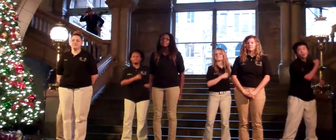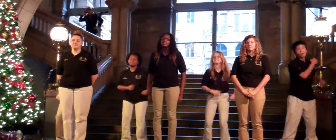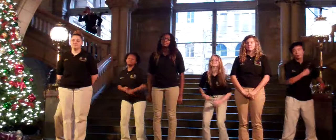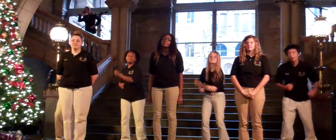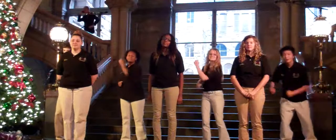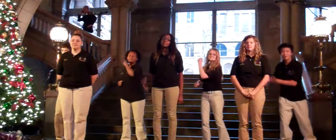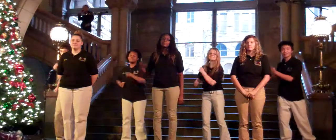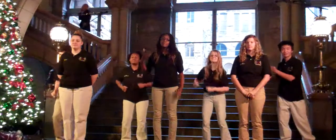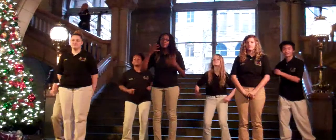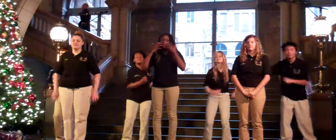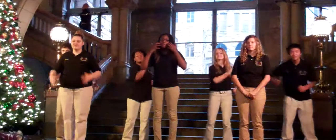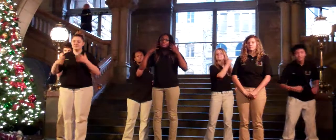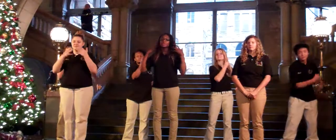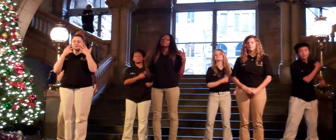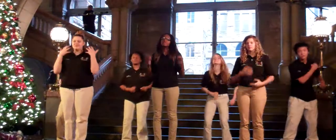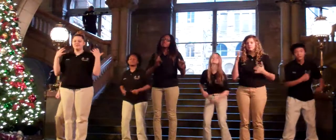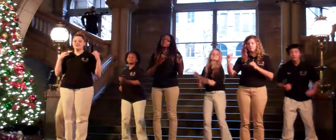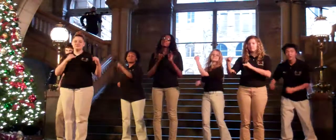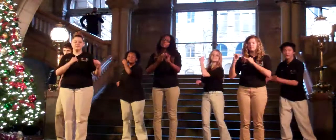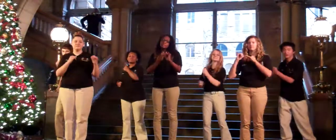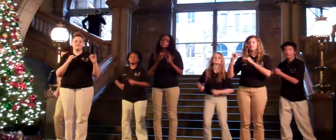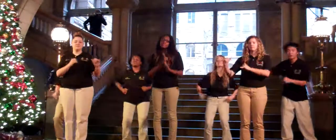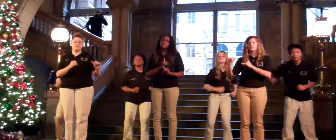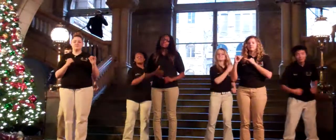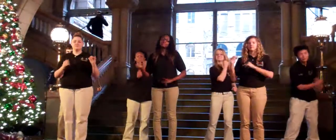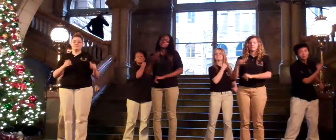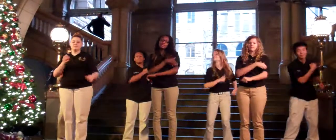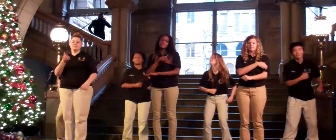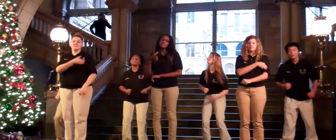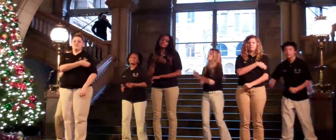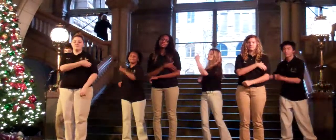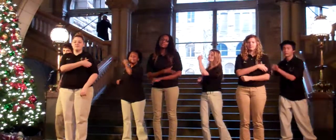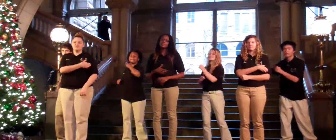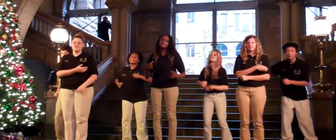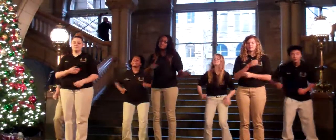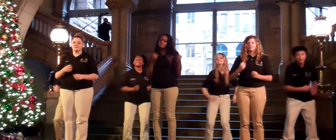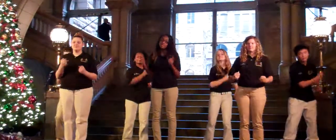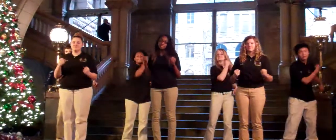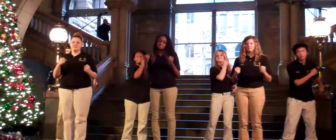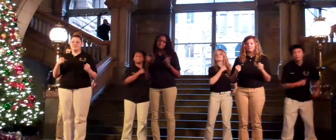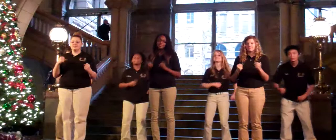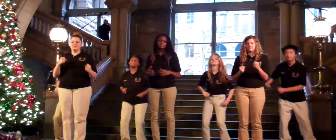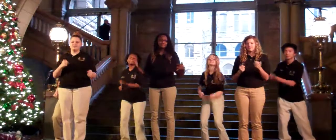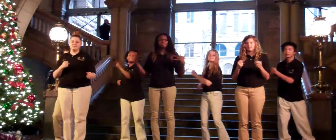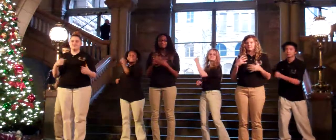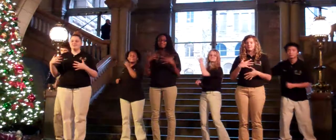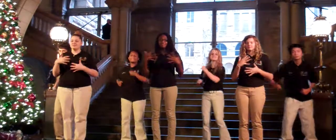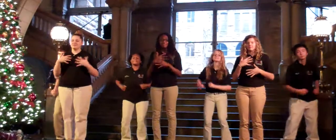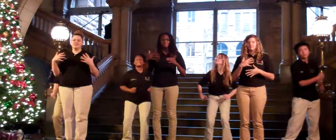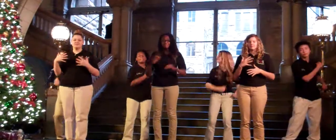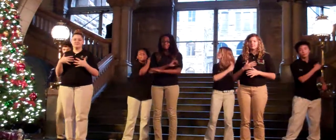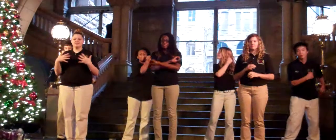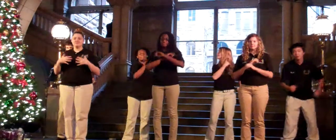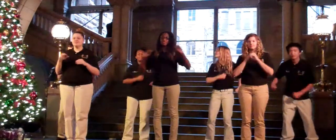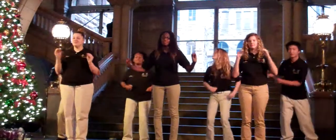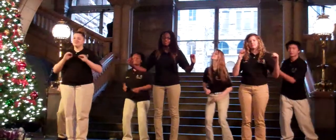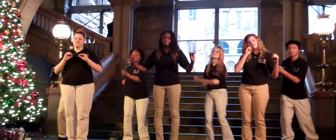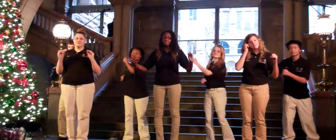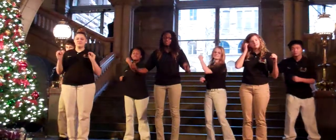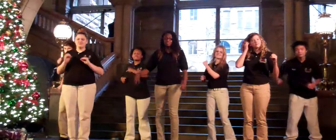of the time, I'm passing through my mind, I'm through my head.